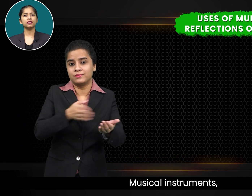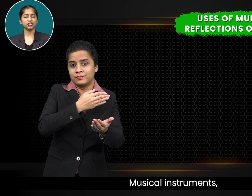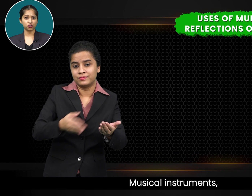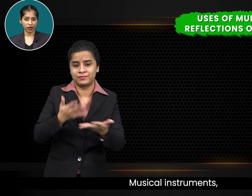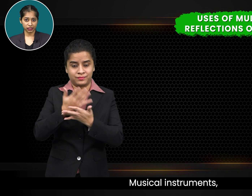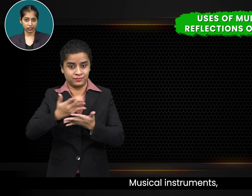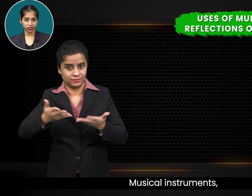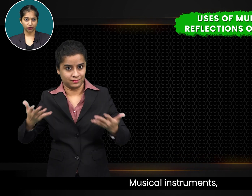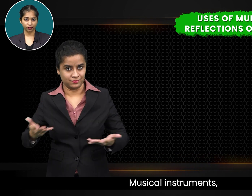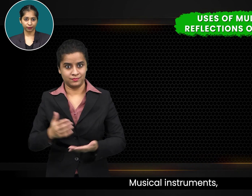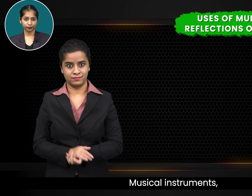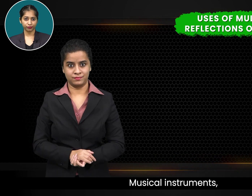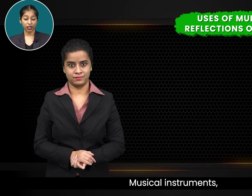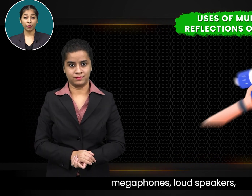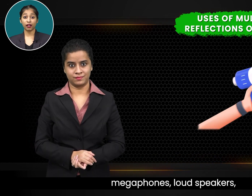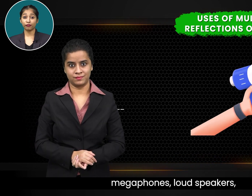Musical instruments,